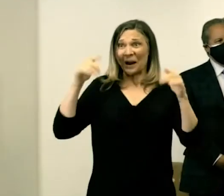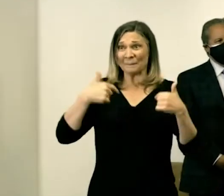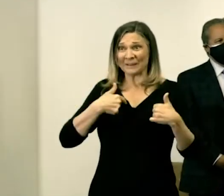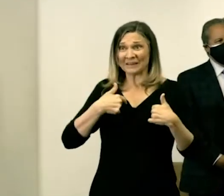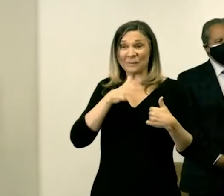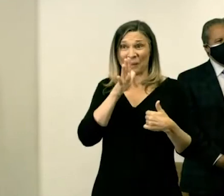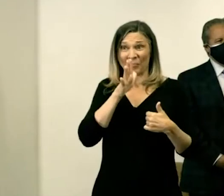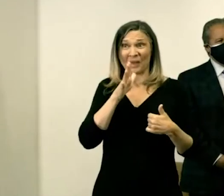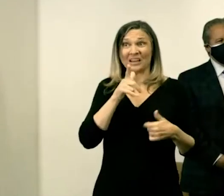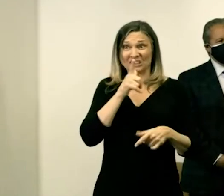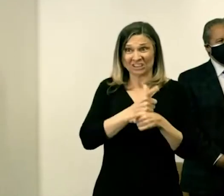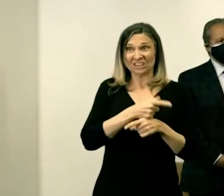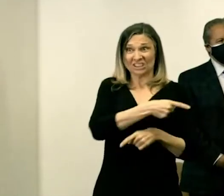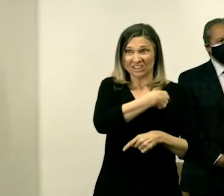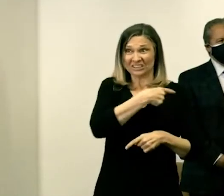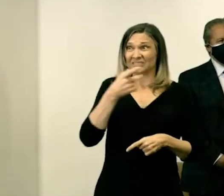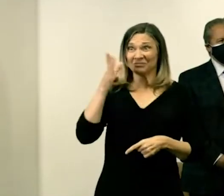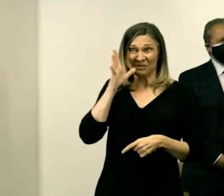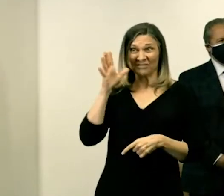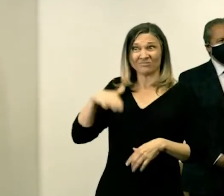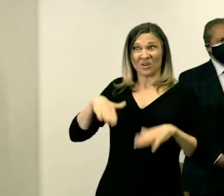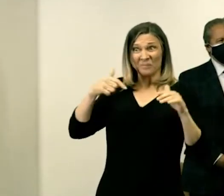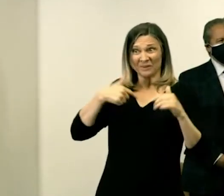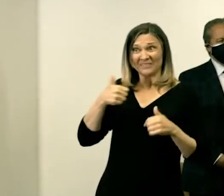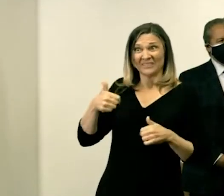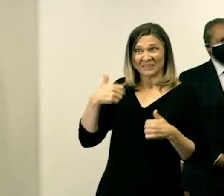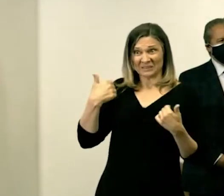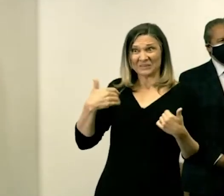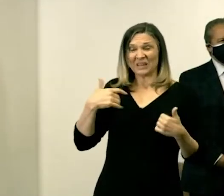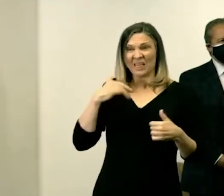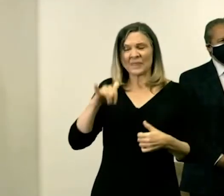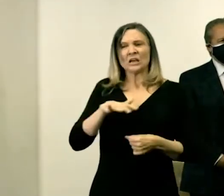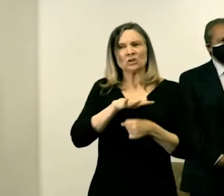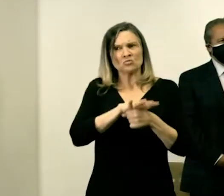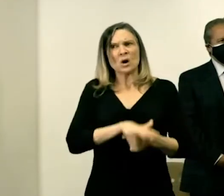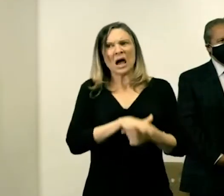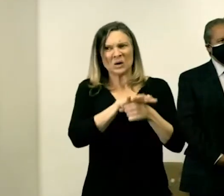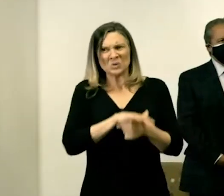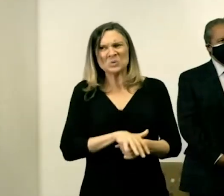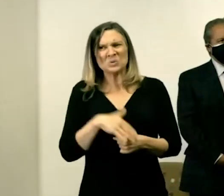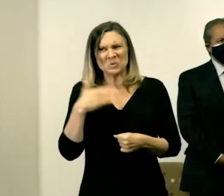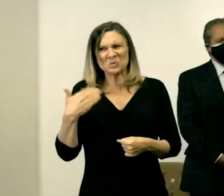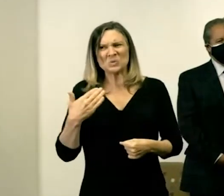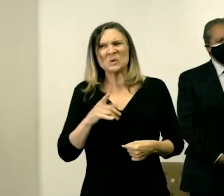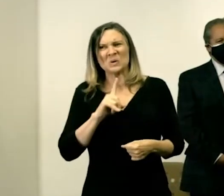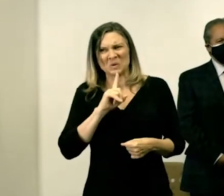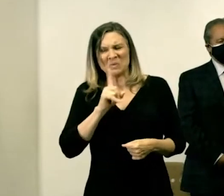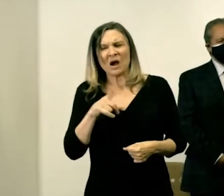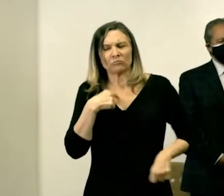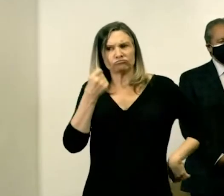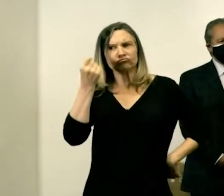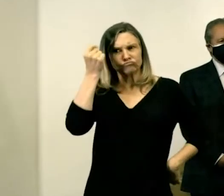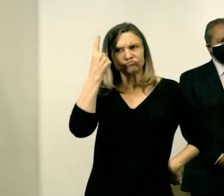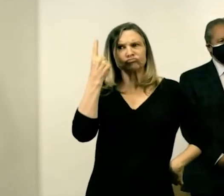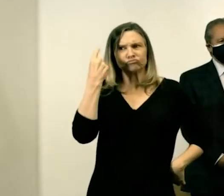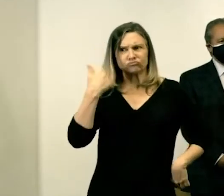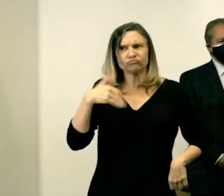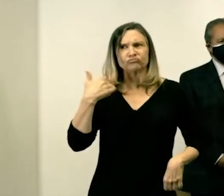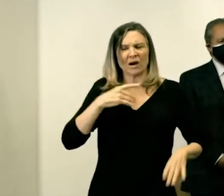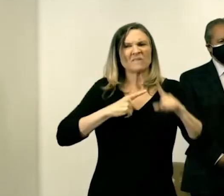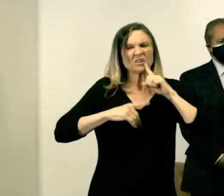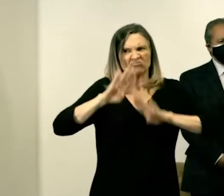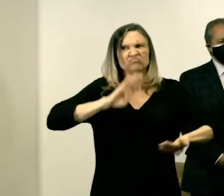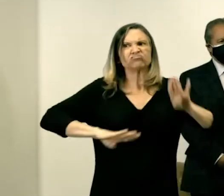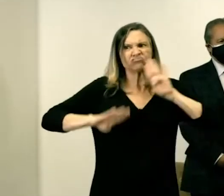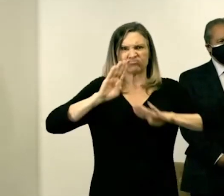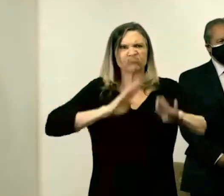on her own. And that stress is palpable and it's real, it's understandable. And so that frustration is expressed.